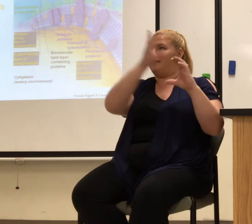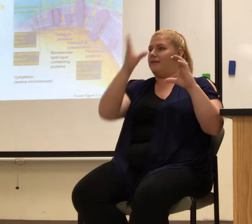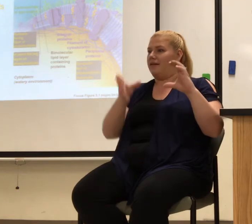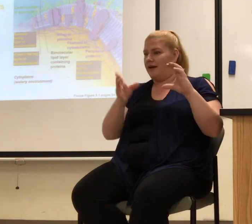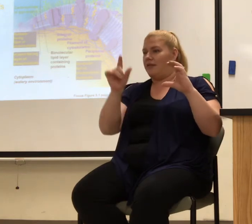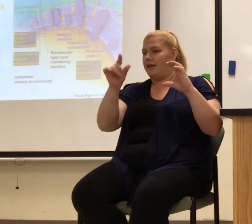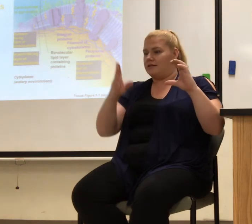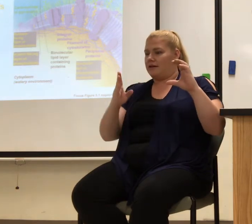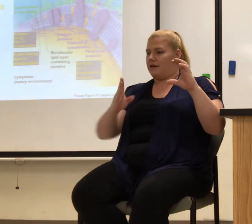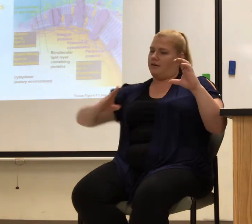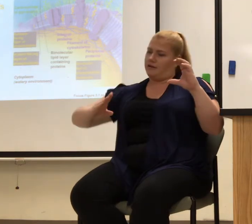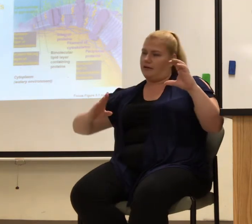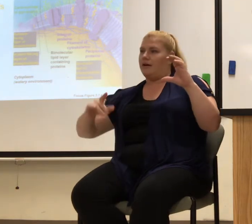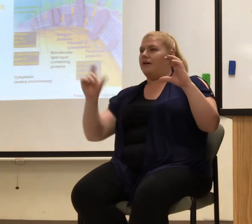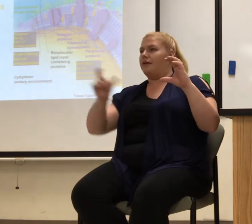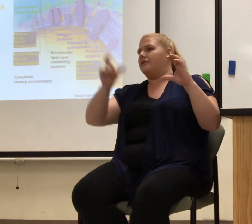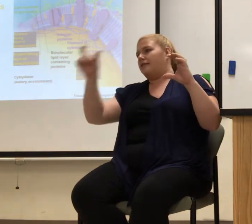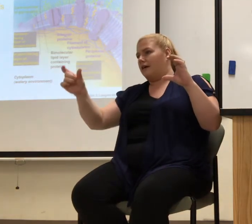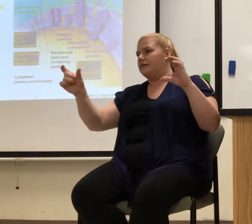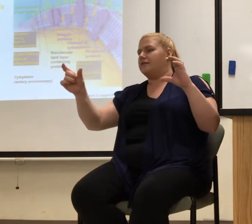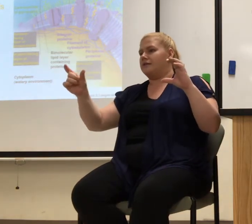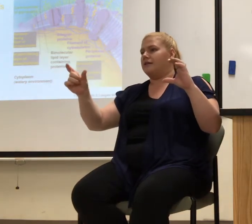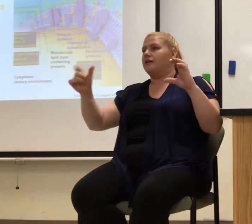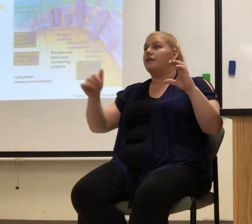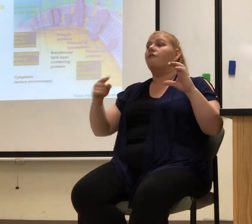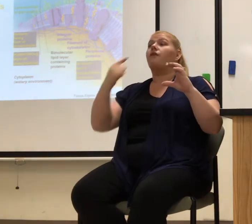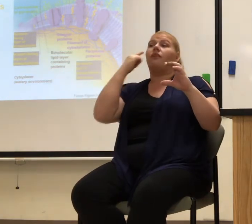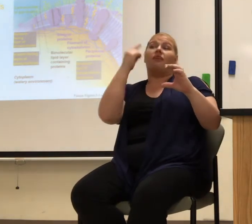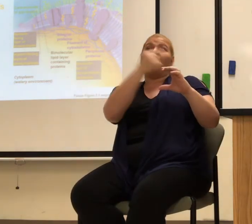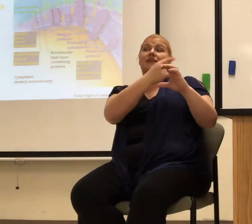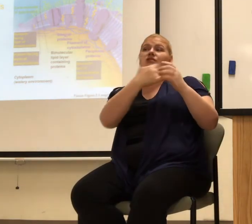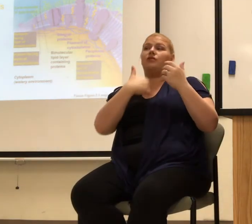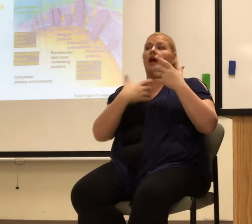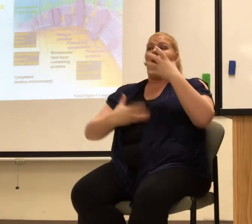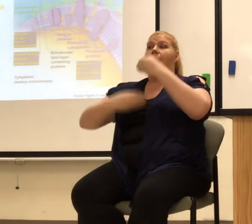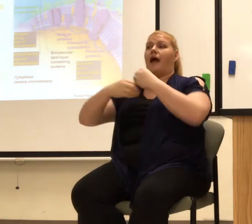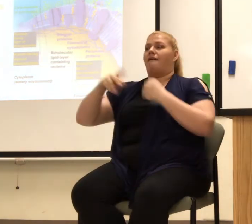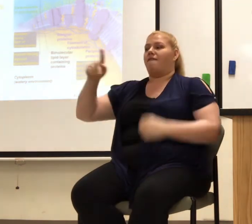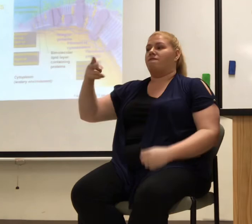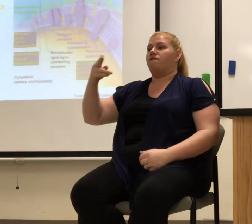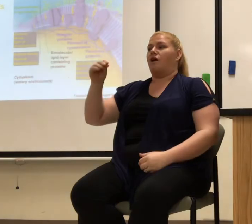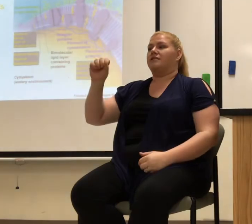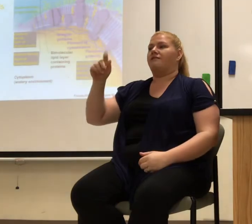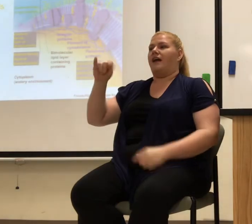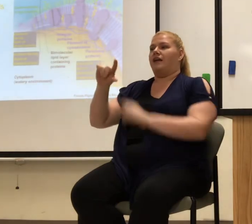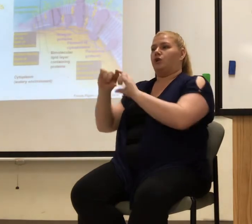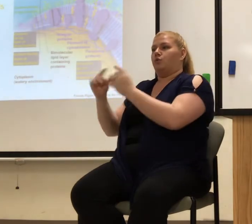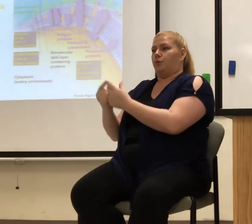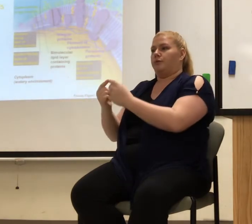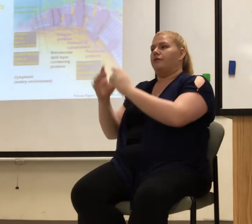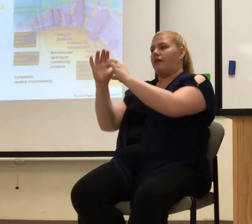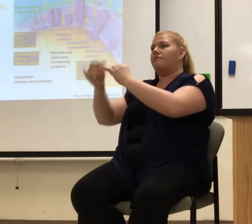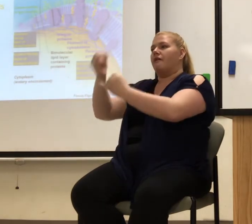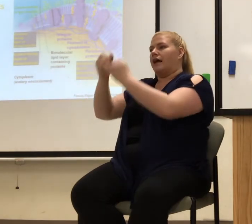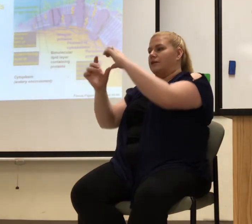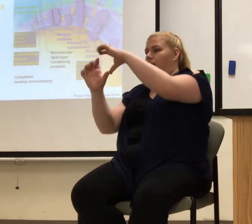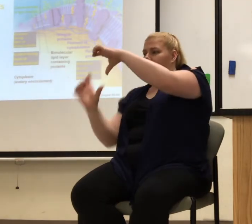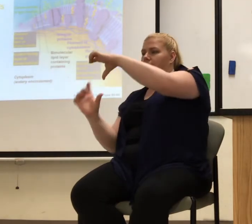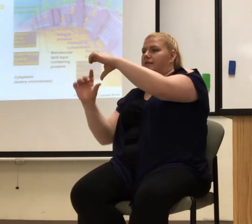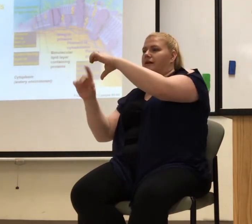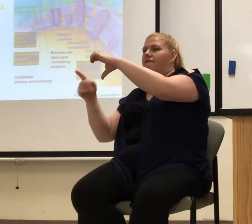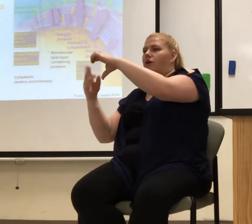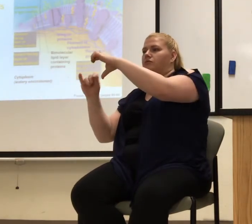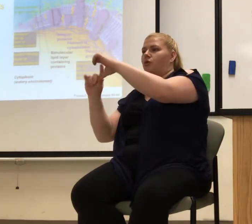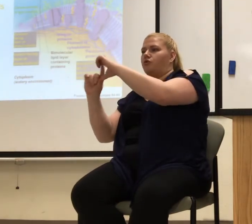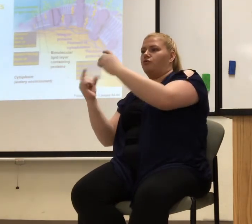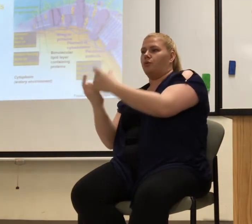hydrocarbon chain. For a phospholipid, you have a phosphate group, but for a glycocarb, instead of a phosphate,